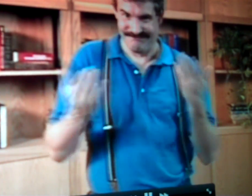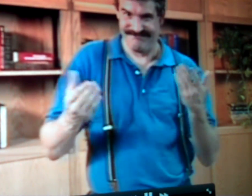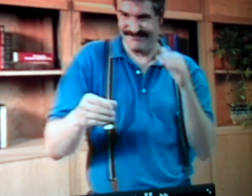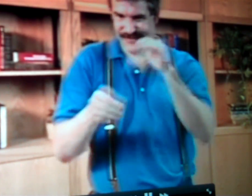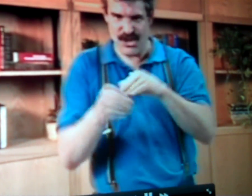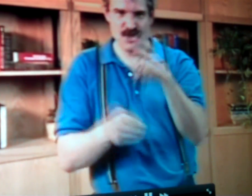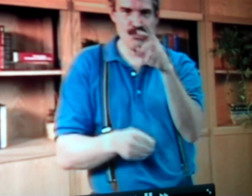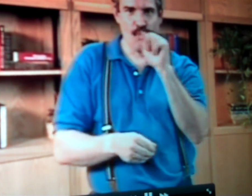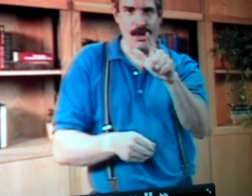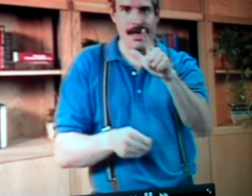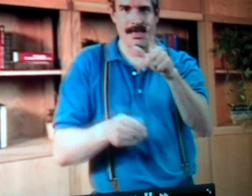hearing school.